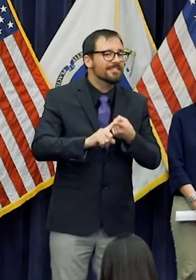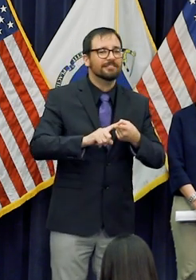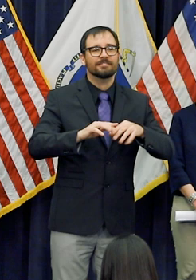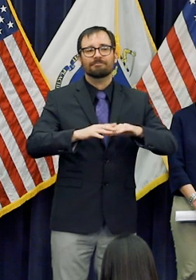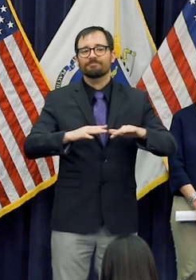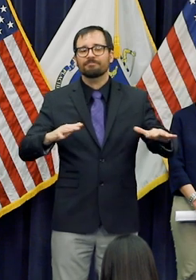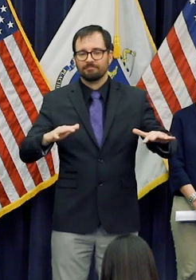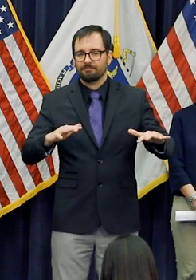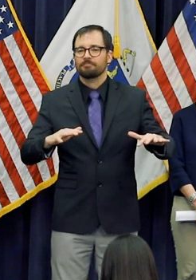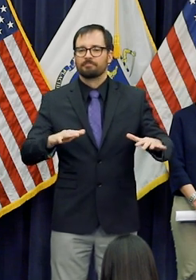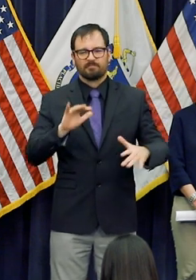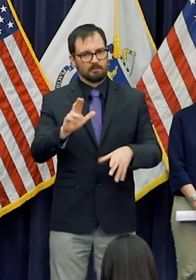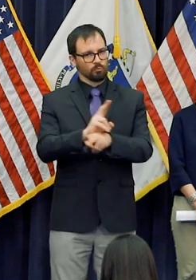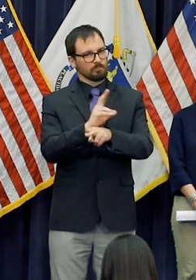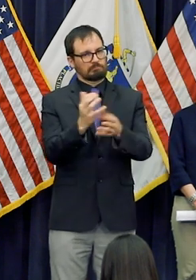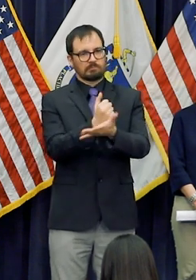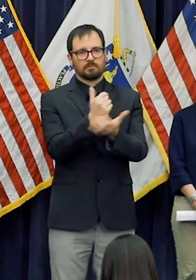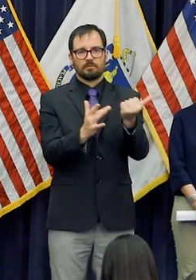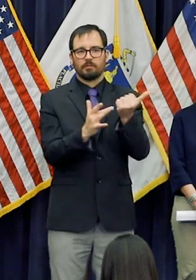home whenever possible.